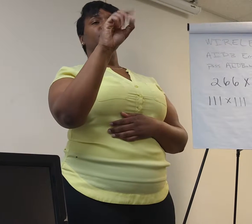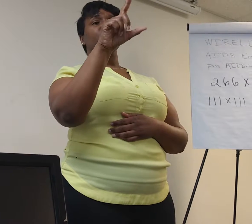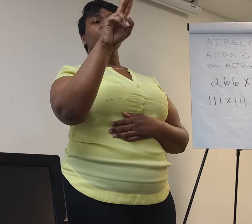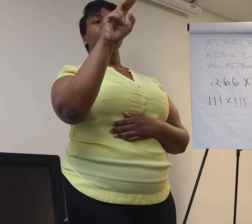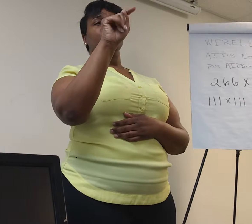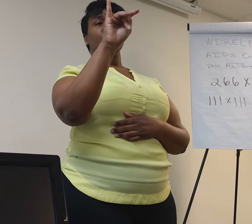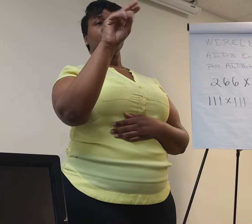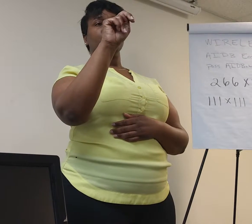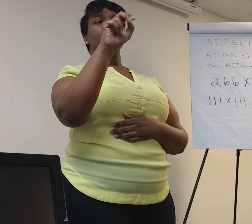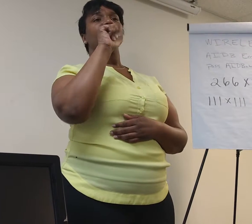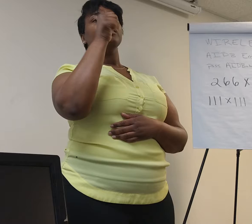bucket.